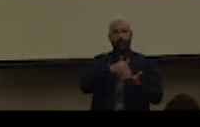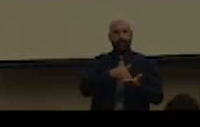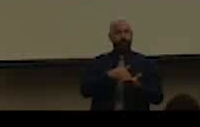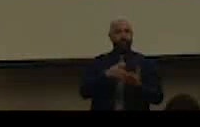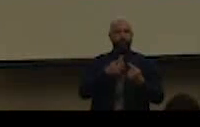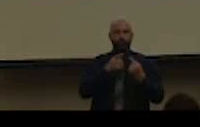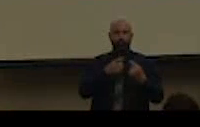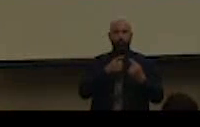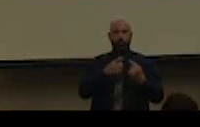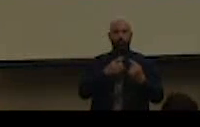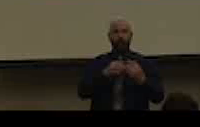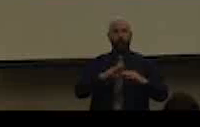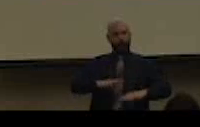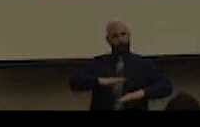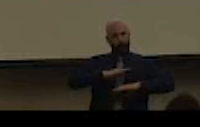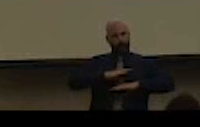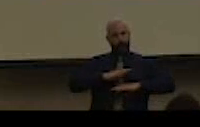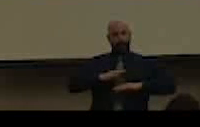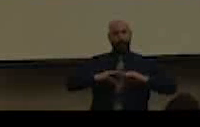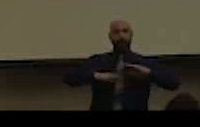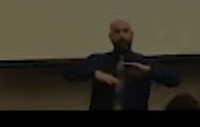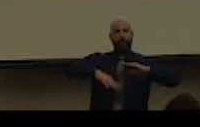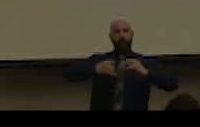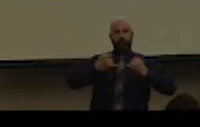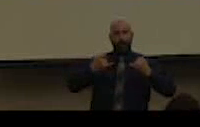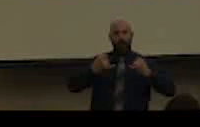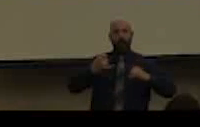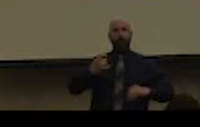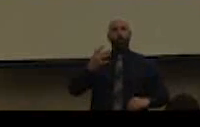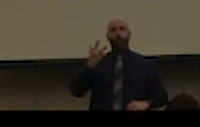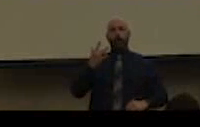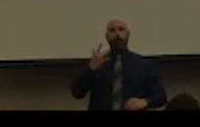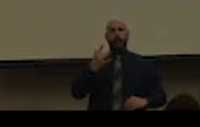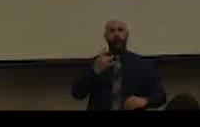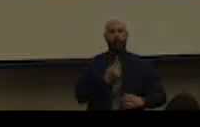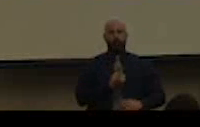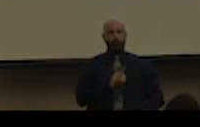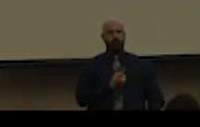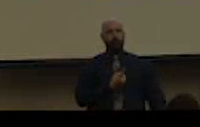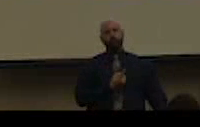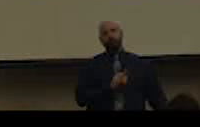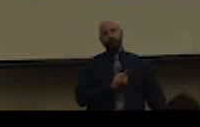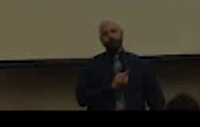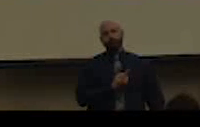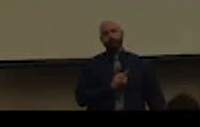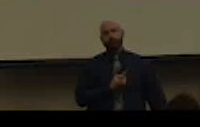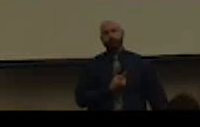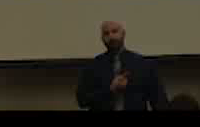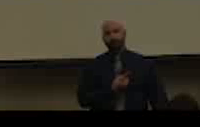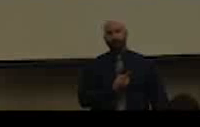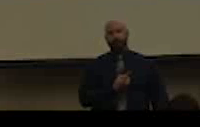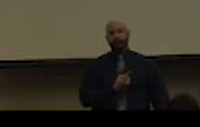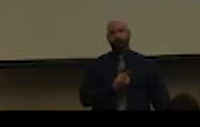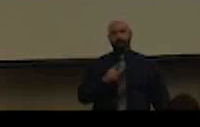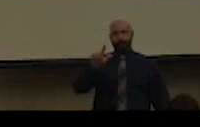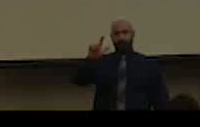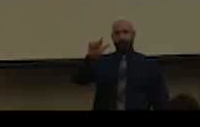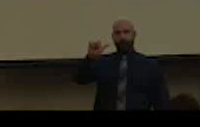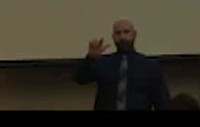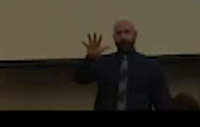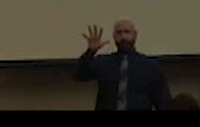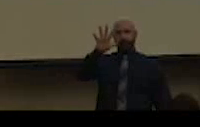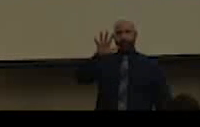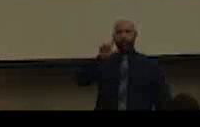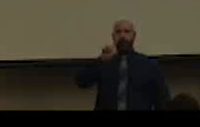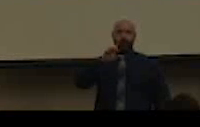all of last year. That's because they're typically standalone. That is because they, in Louisiana in particular, are very small. You'll